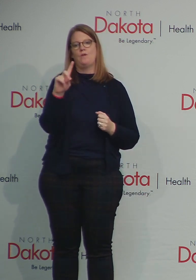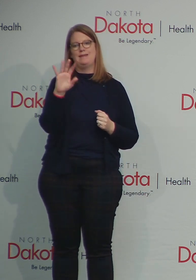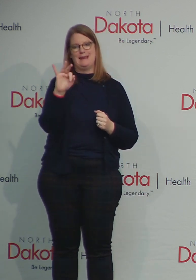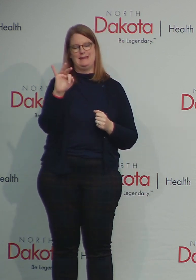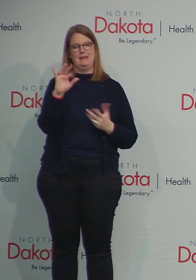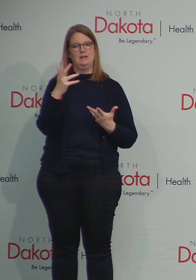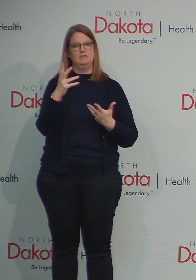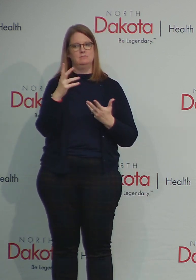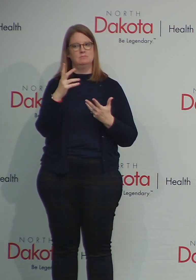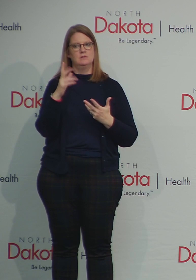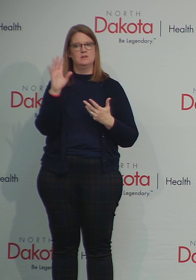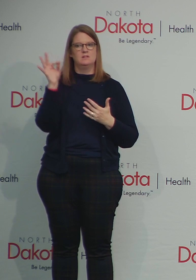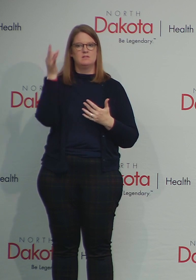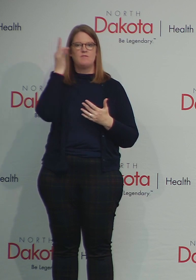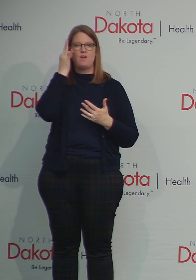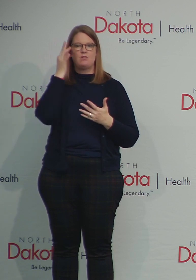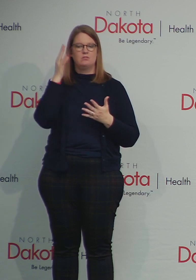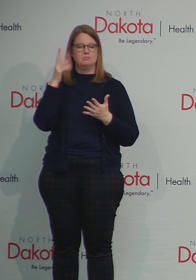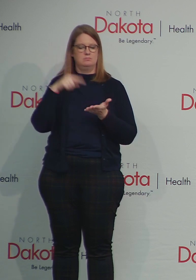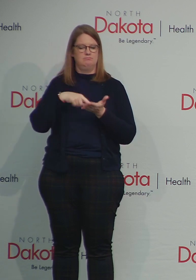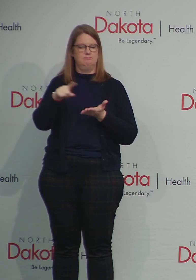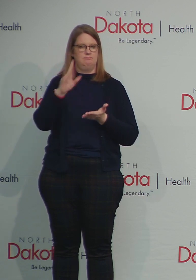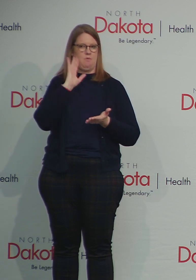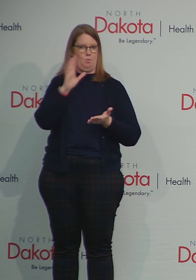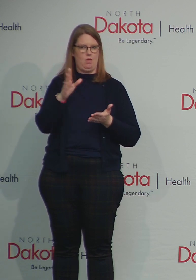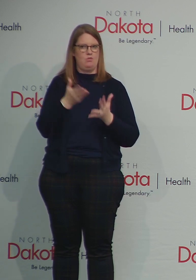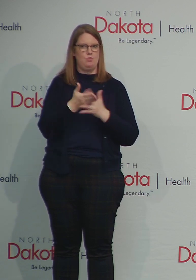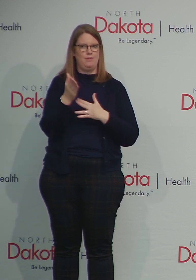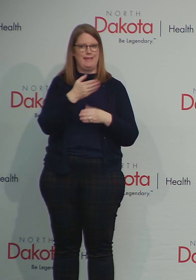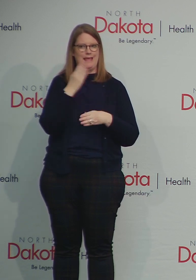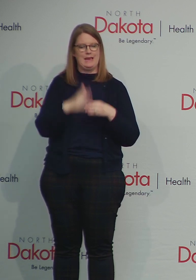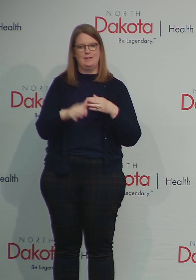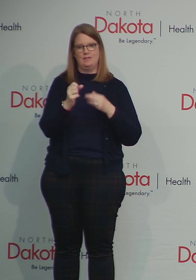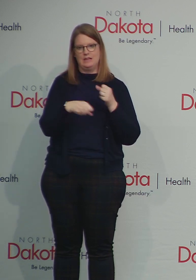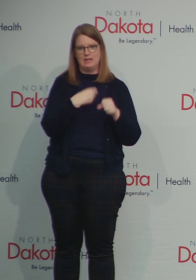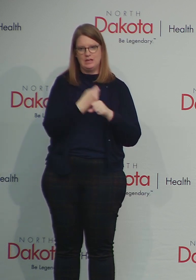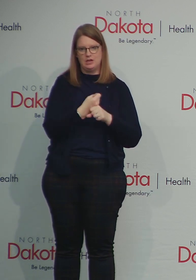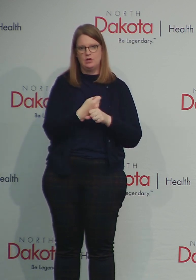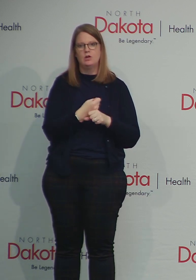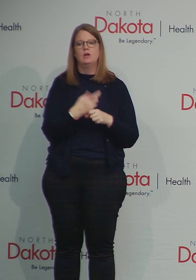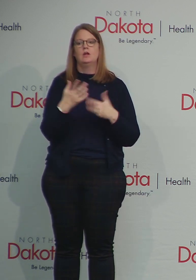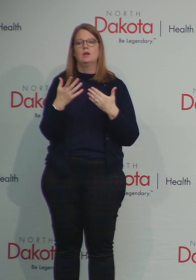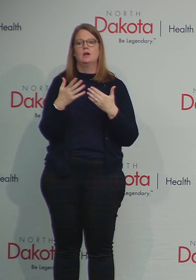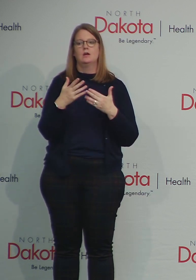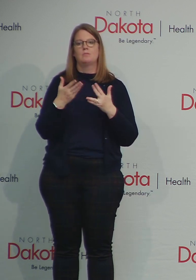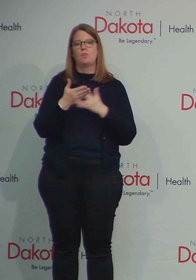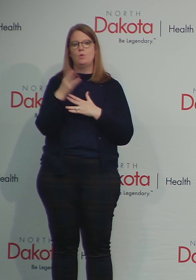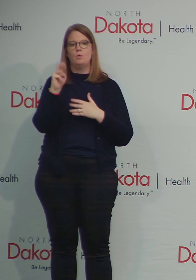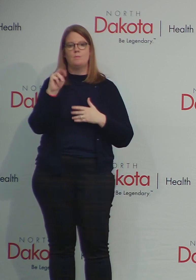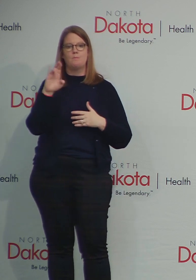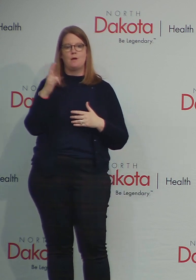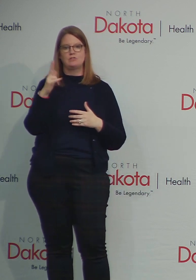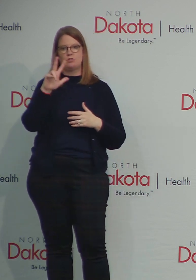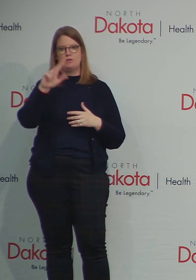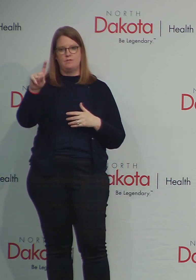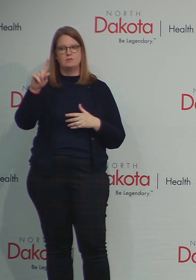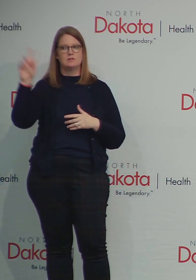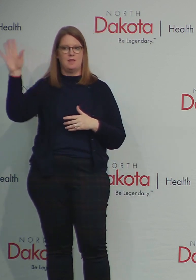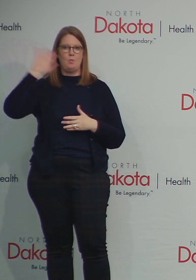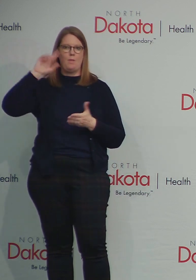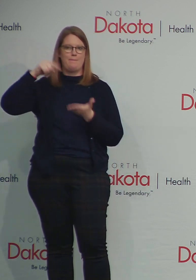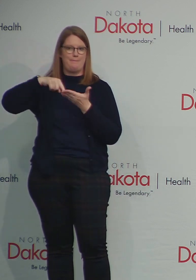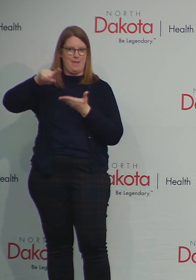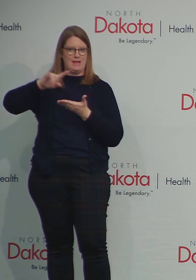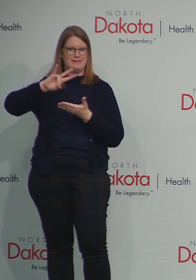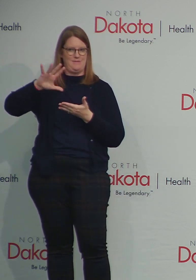100% federal cost share through the end of the year and a 75% federal cost share through March 31st,